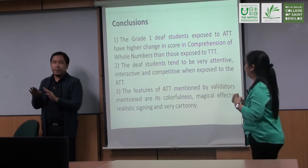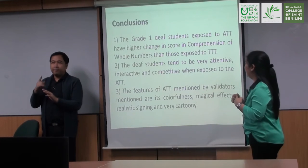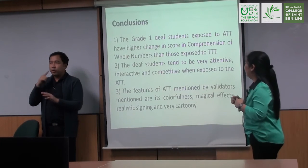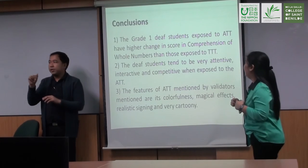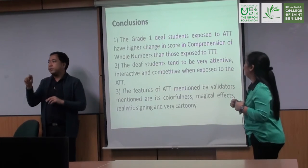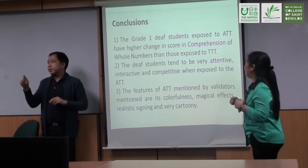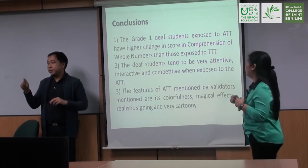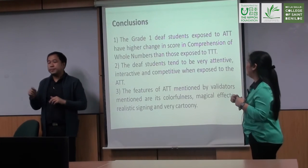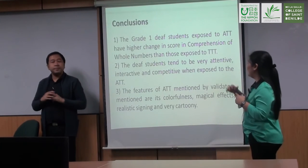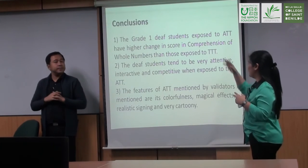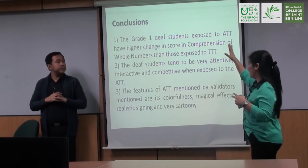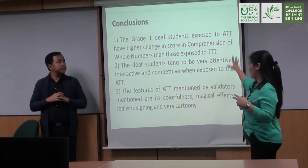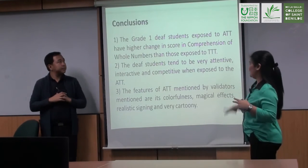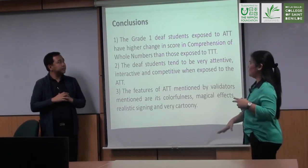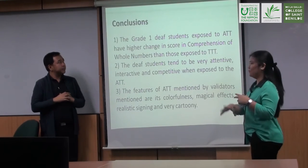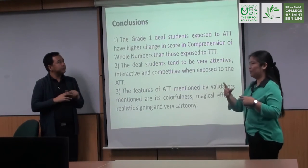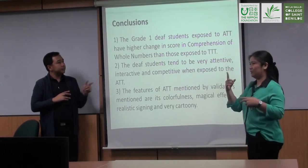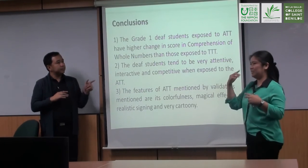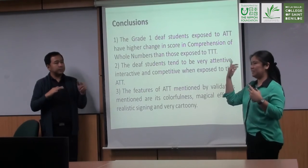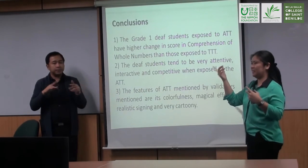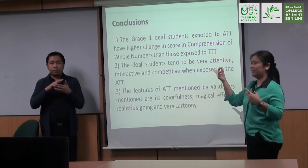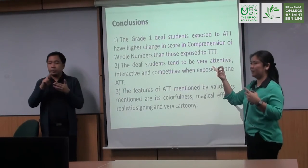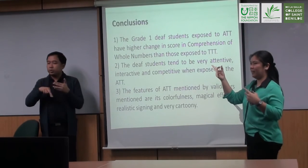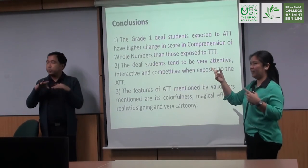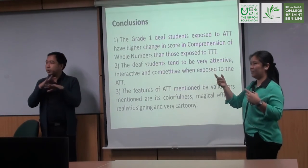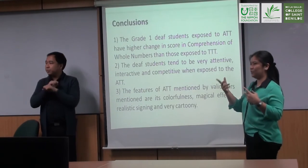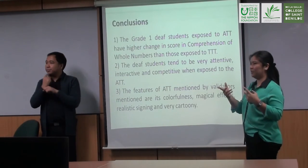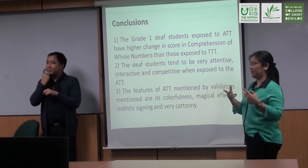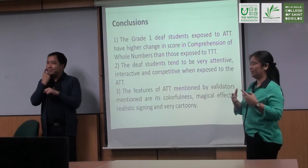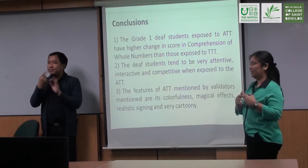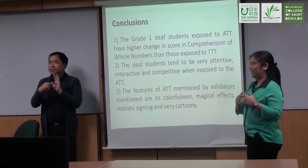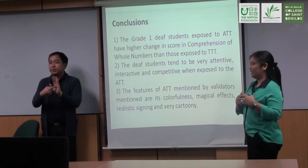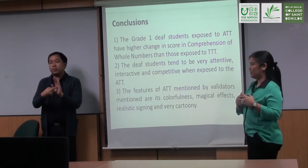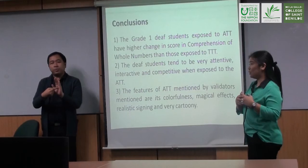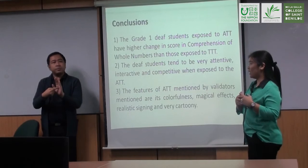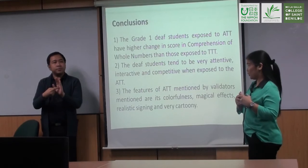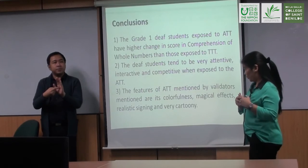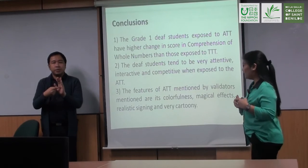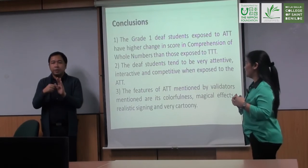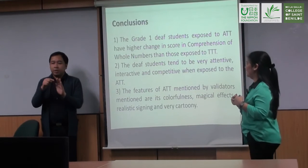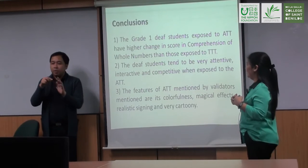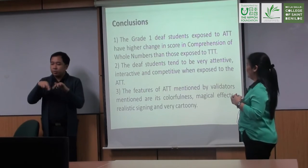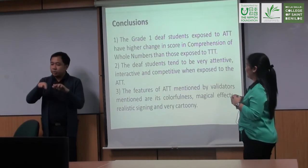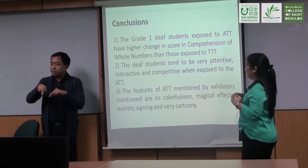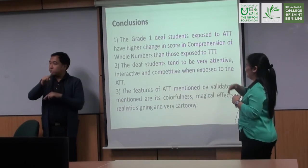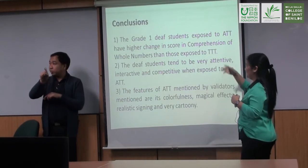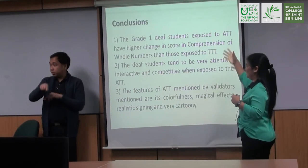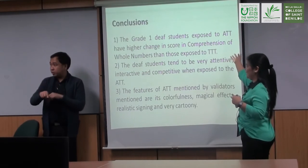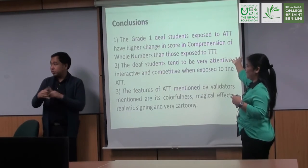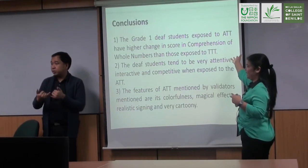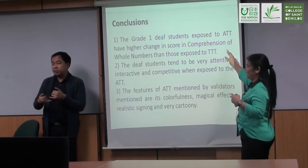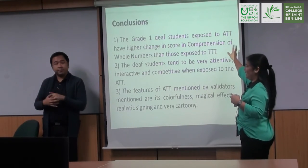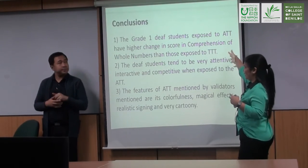ADT. And for the conclusion, so recently I showed the research outcome.